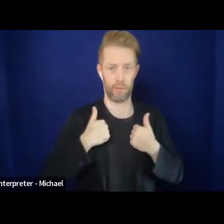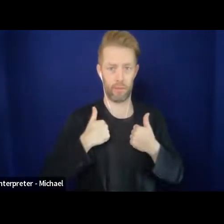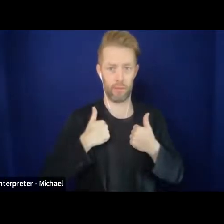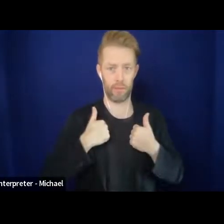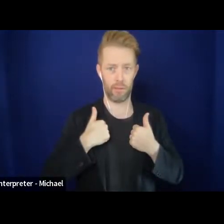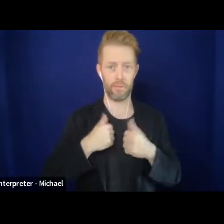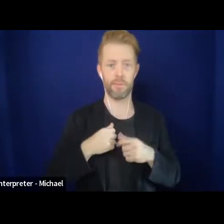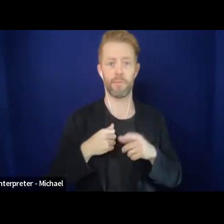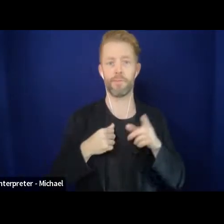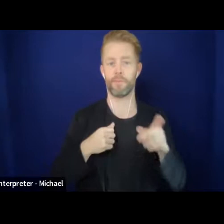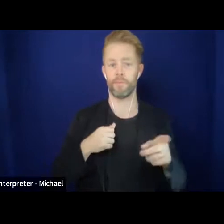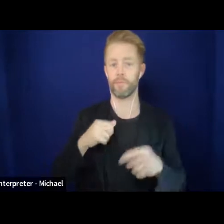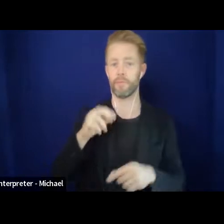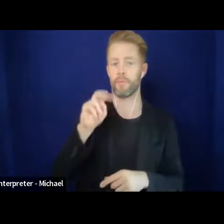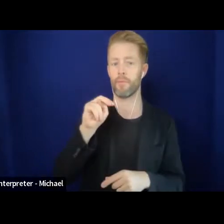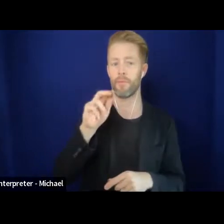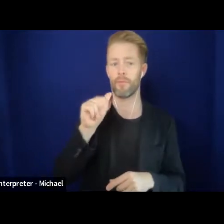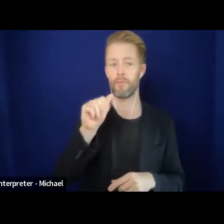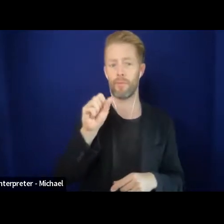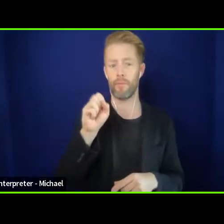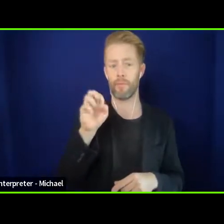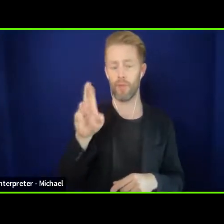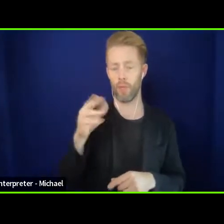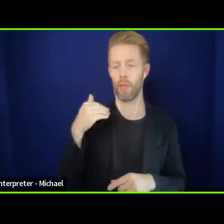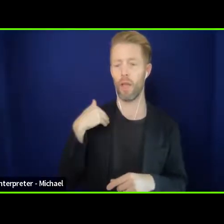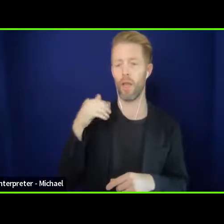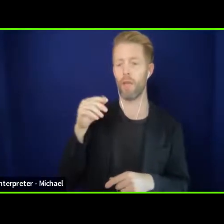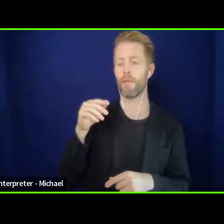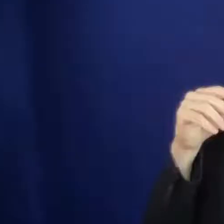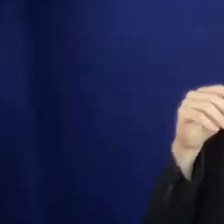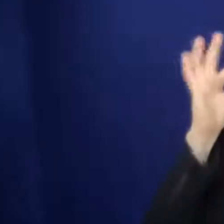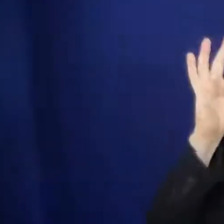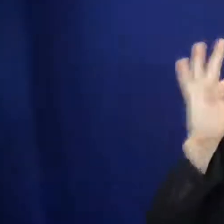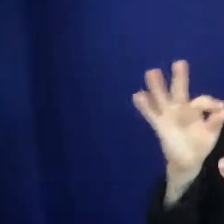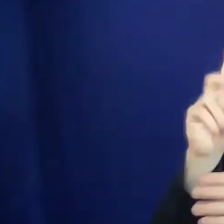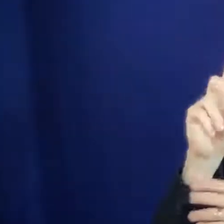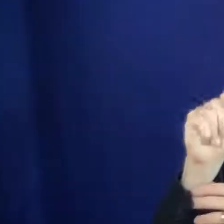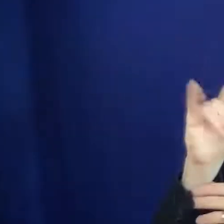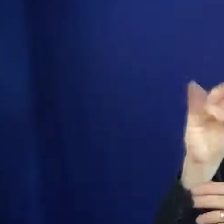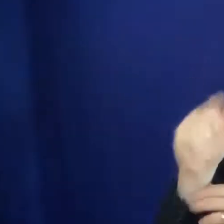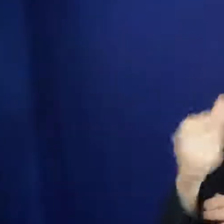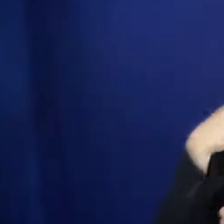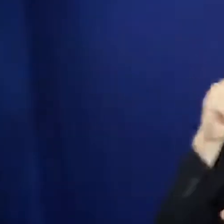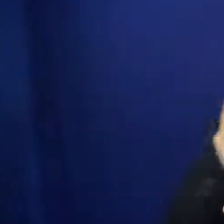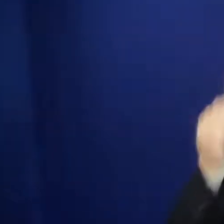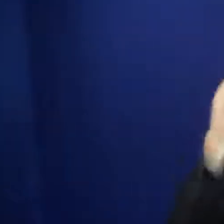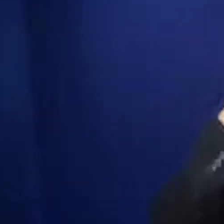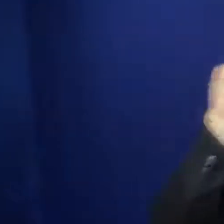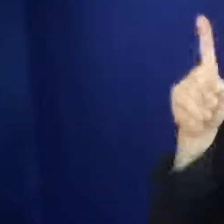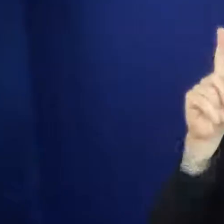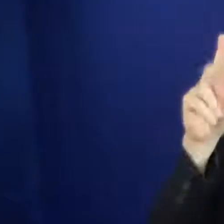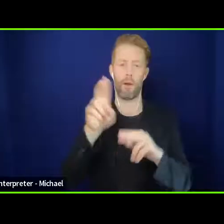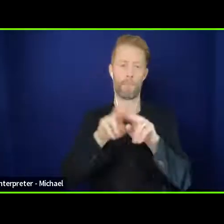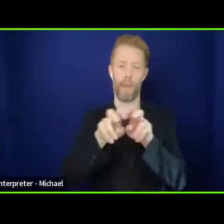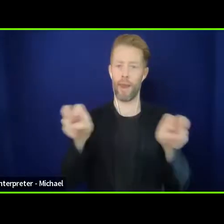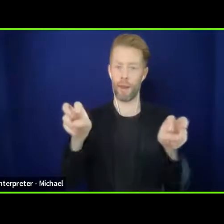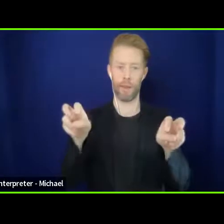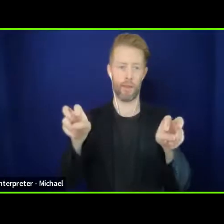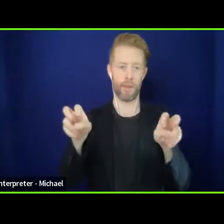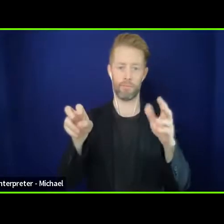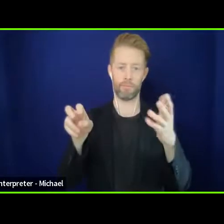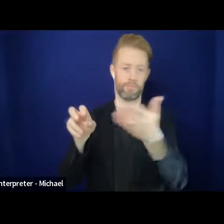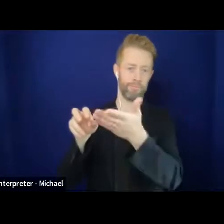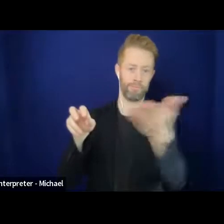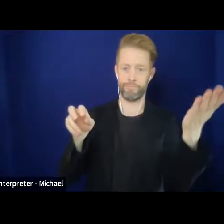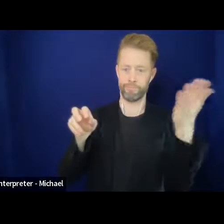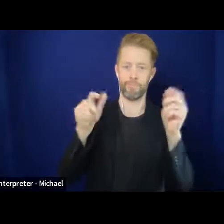Thank you, Tina, for that. We have an audience question that we'll pivot to, and this question's for the panel. So please feel free to jump in however